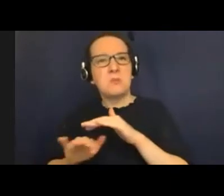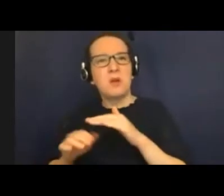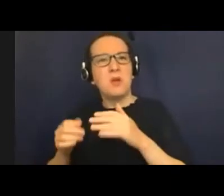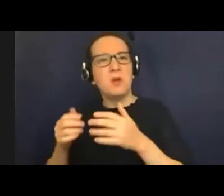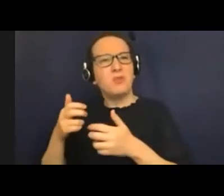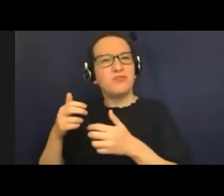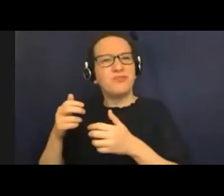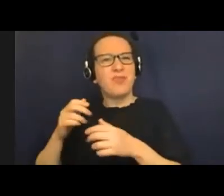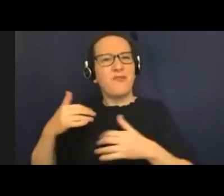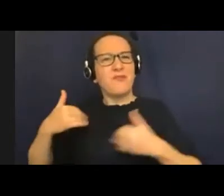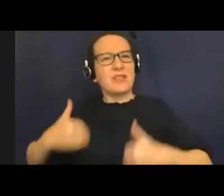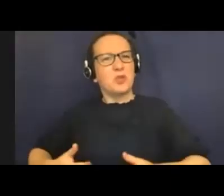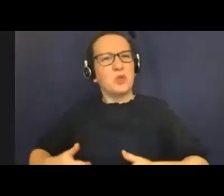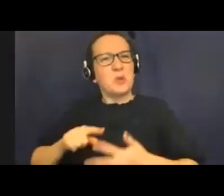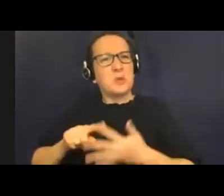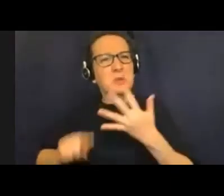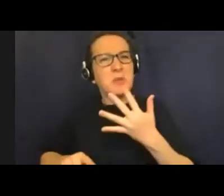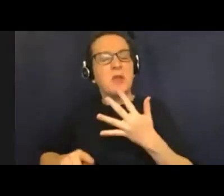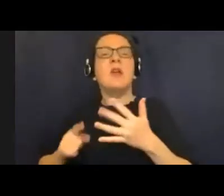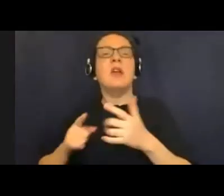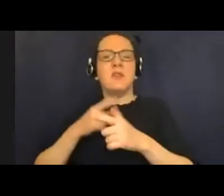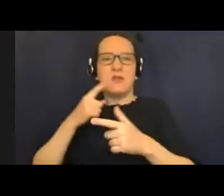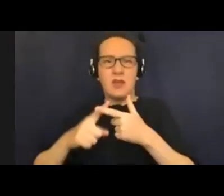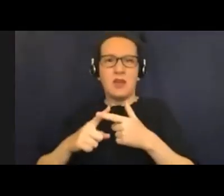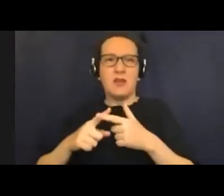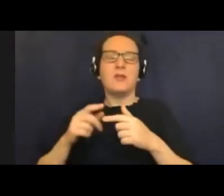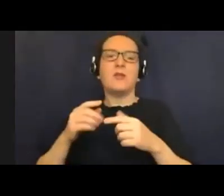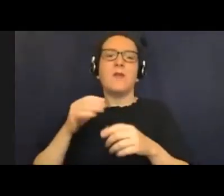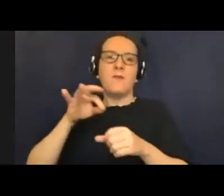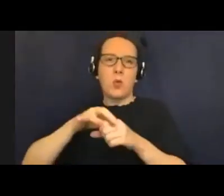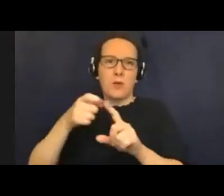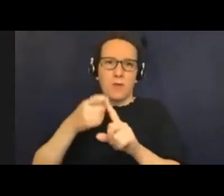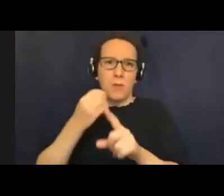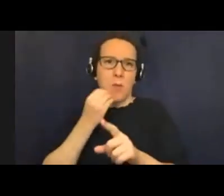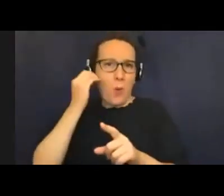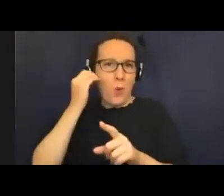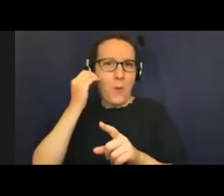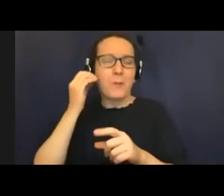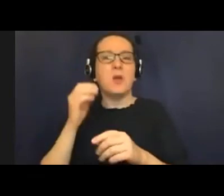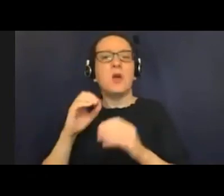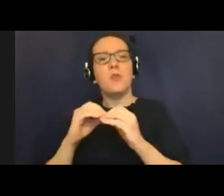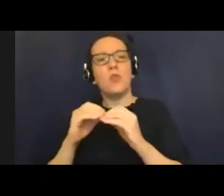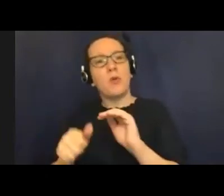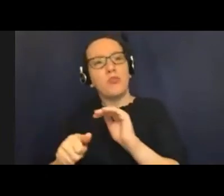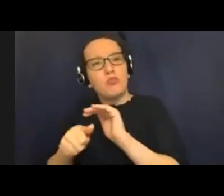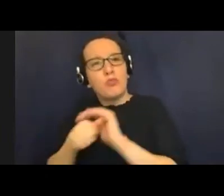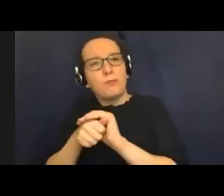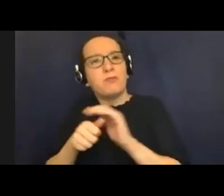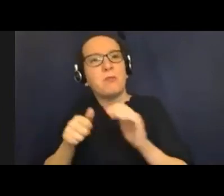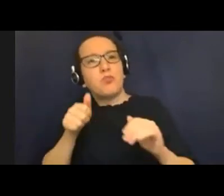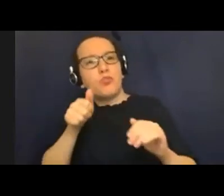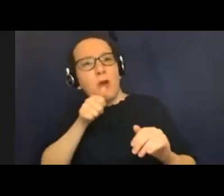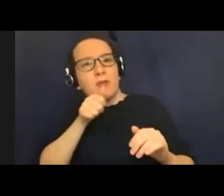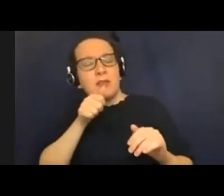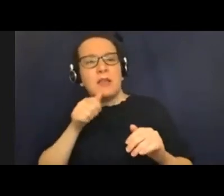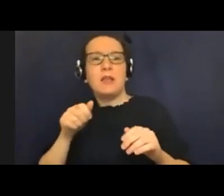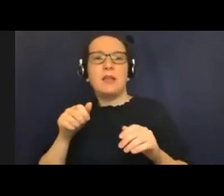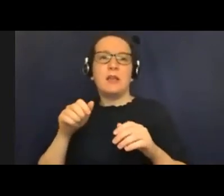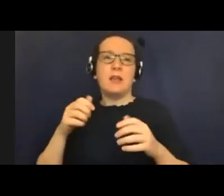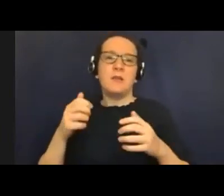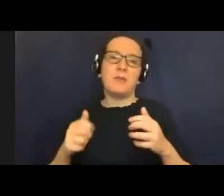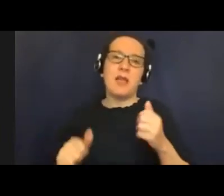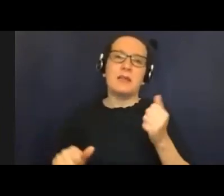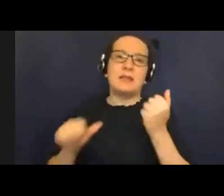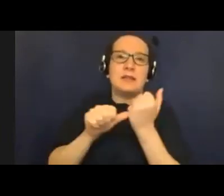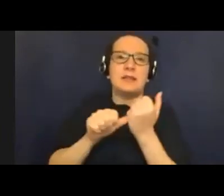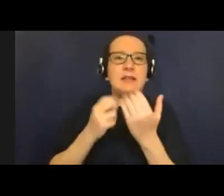privacy for some voters when they vote from home. So they can use their own assistive device, like an adapted keyboard or software such as a